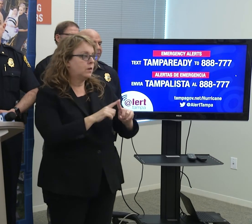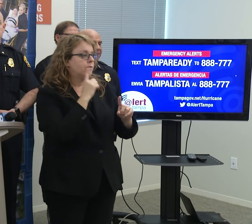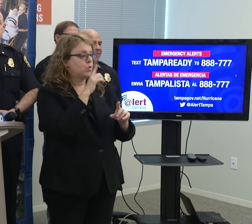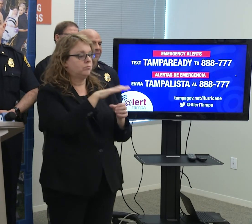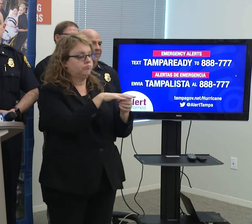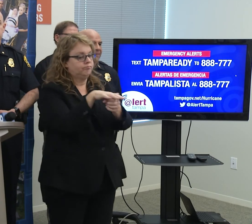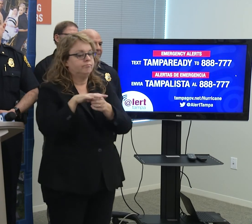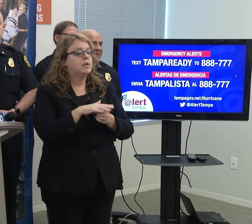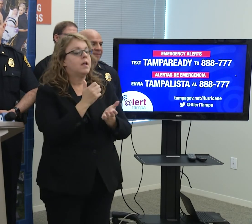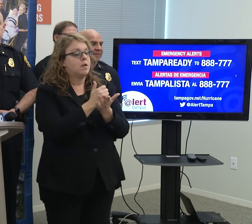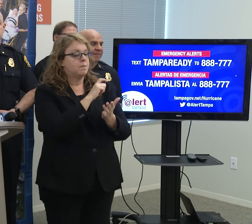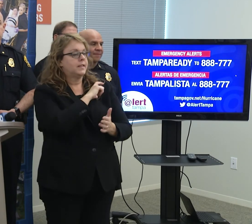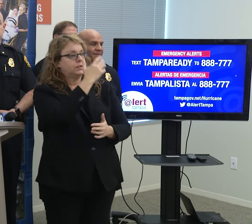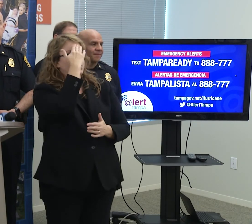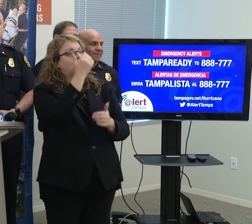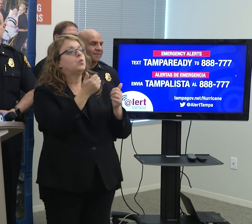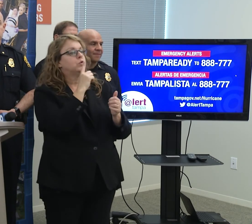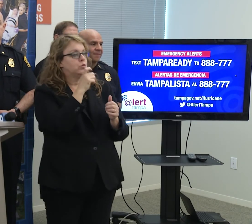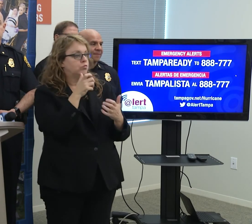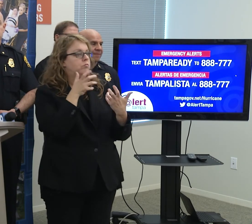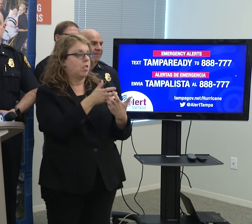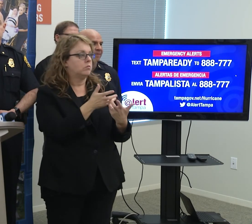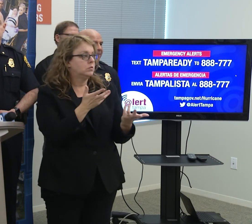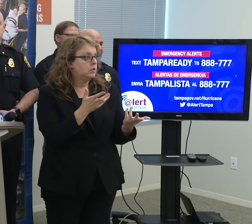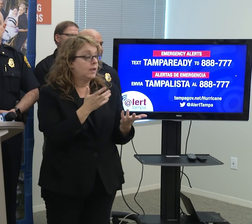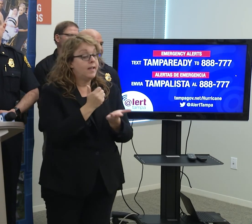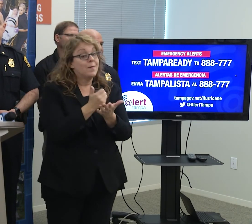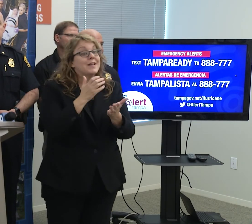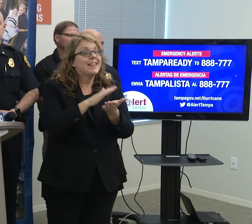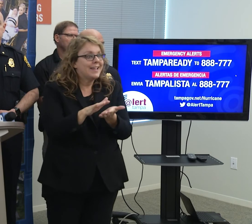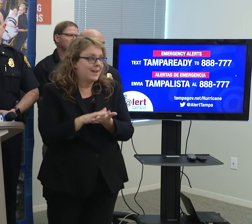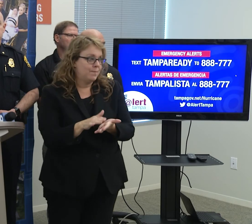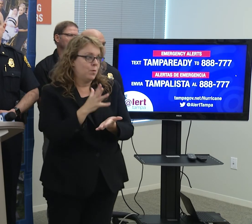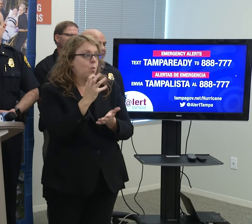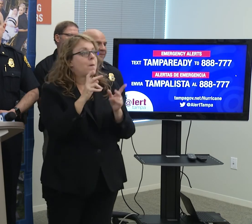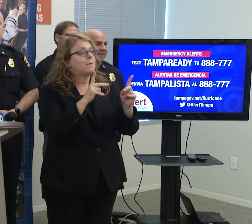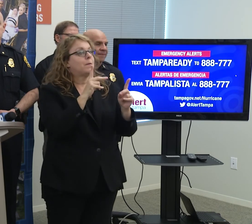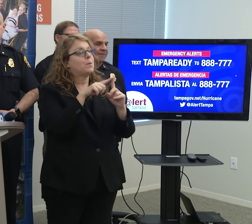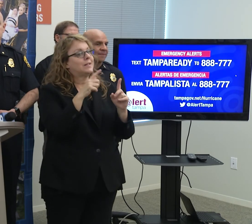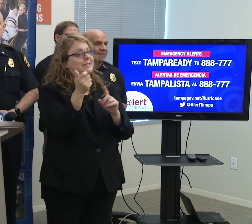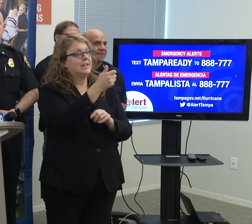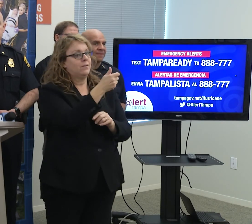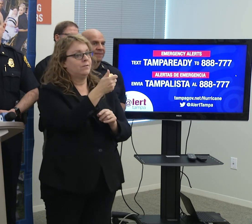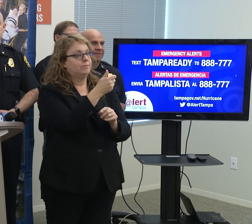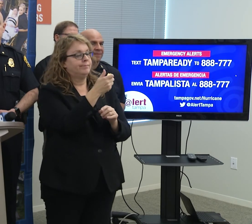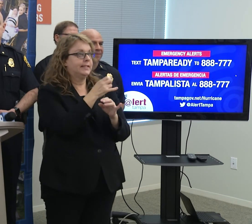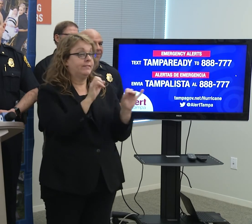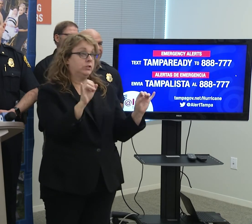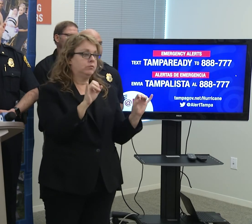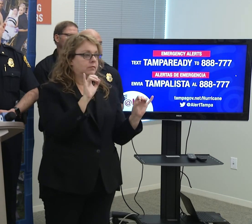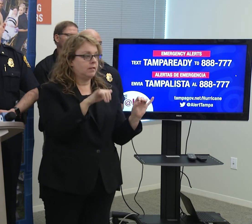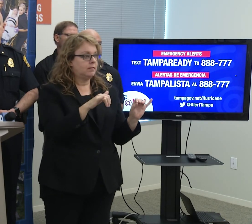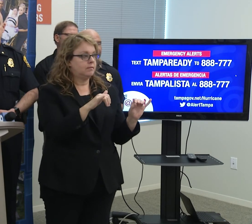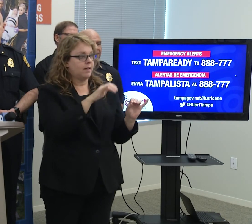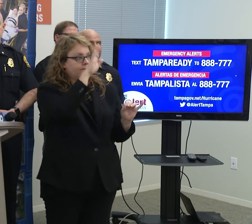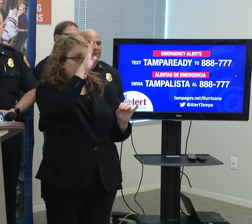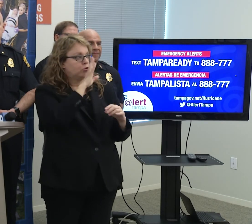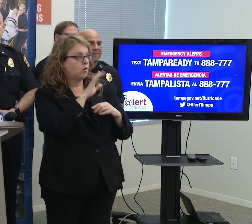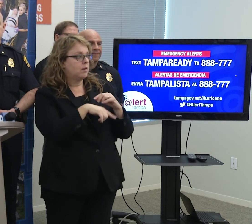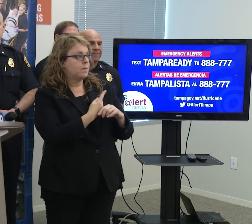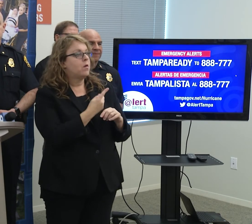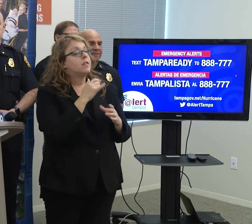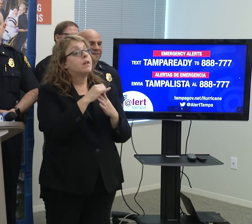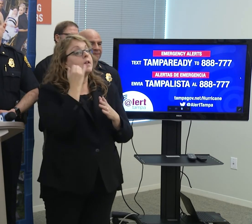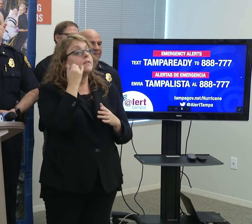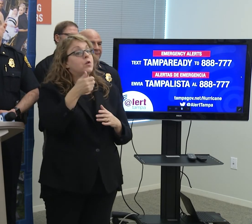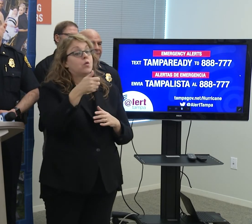everybody back to their neighborhoods so they can start up the cleanup. We need people to be self-sufficient, and that's kind of what the fire chief is talking about.